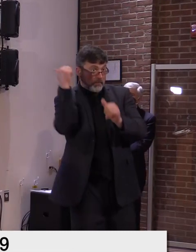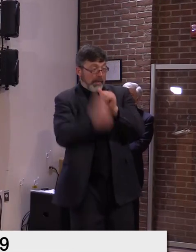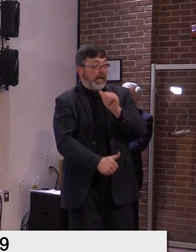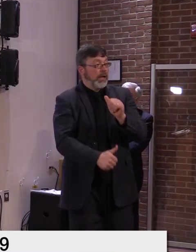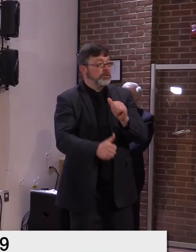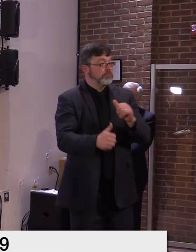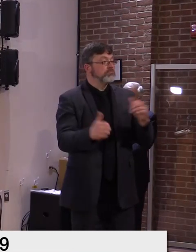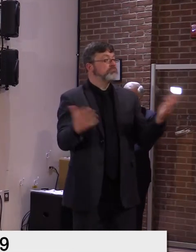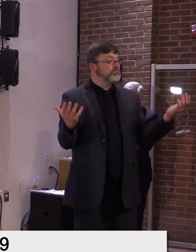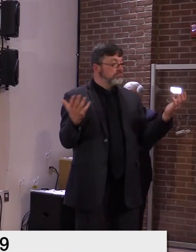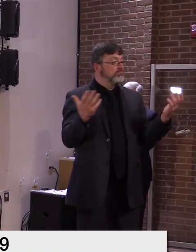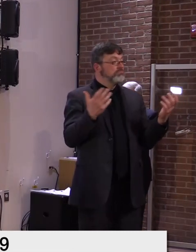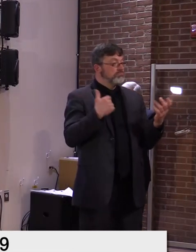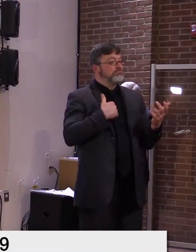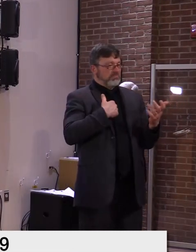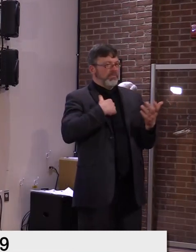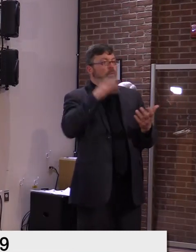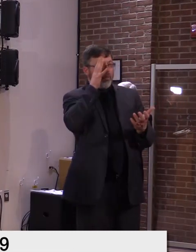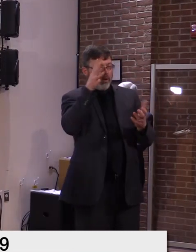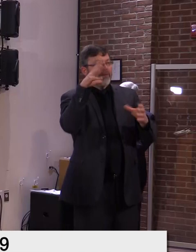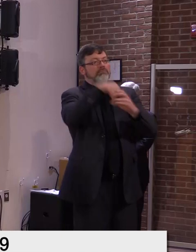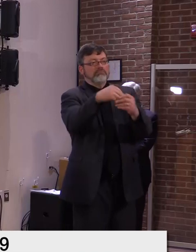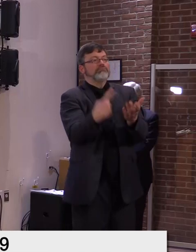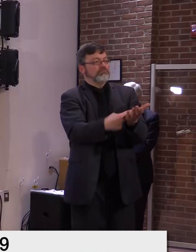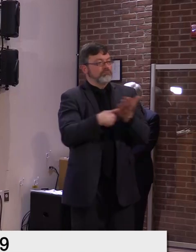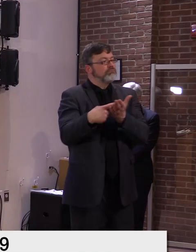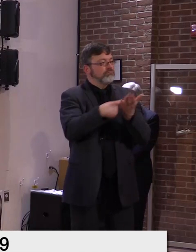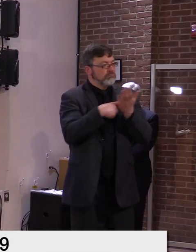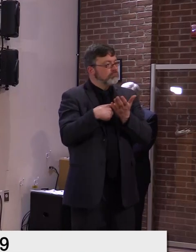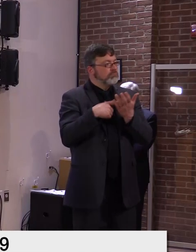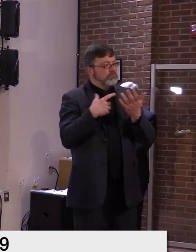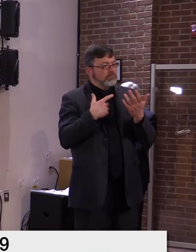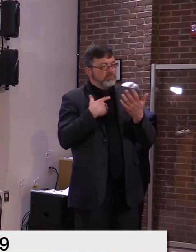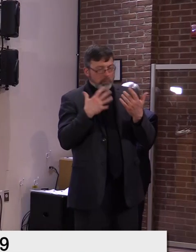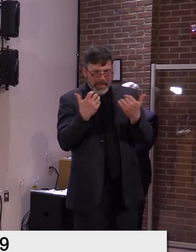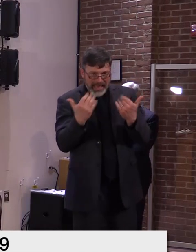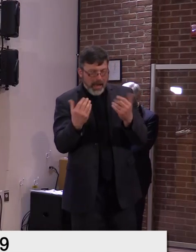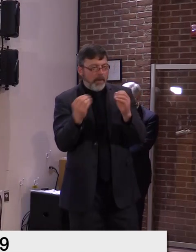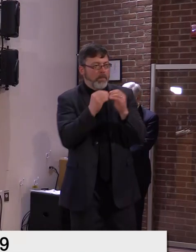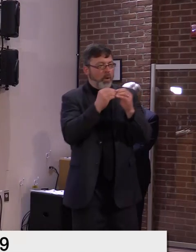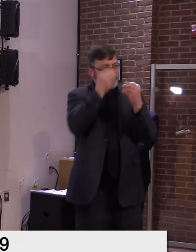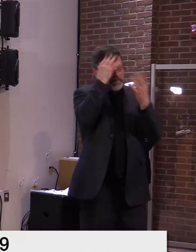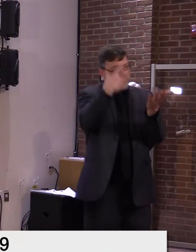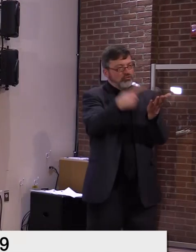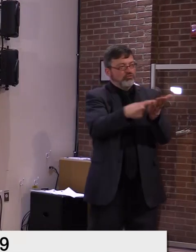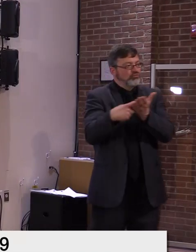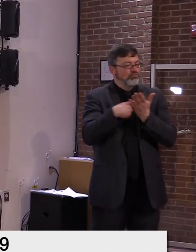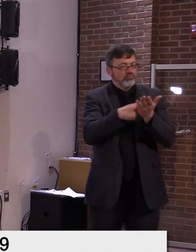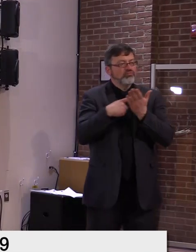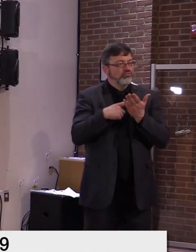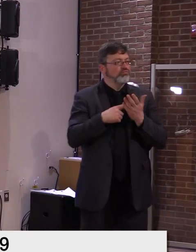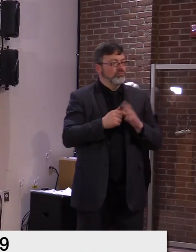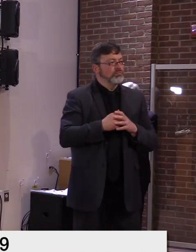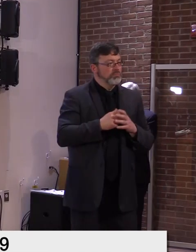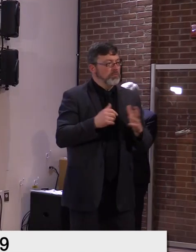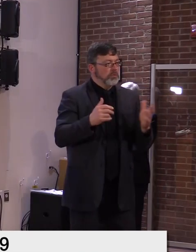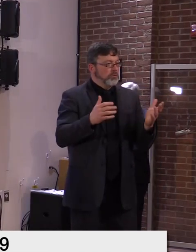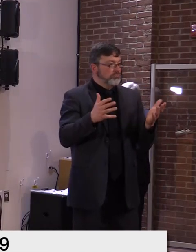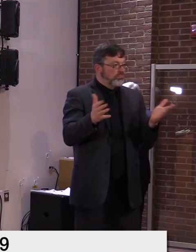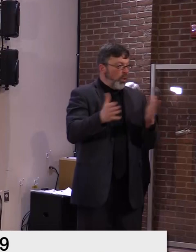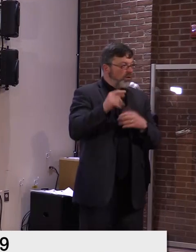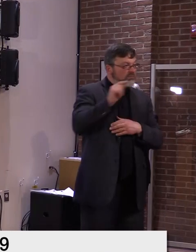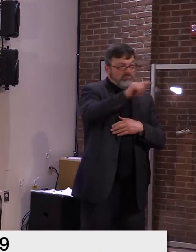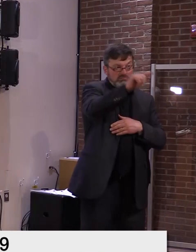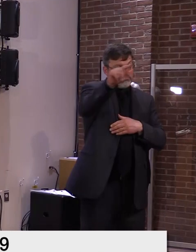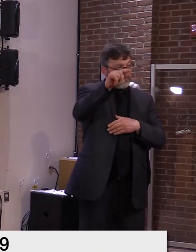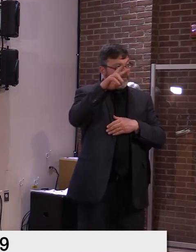engaged in trying to provide as much information as possible and trying to engage Vermonters to find out how